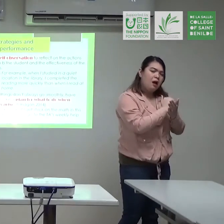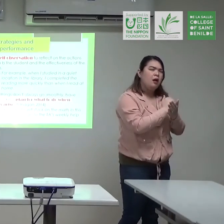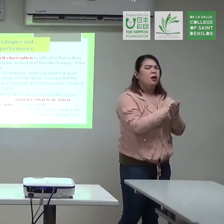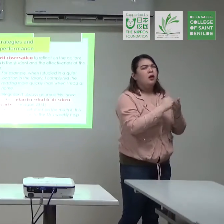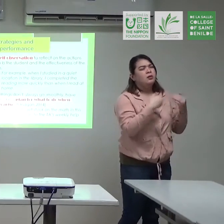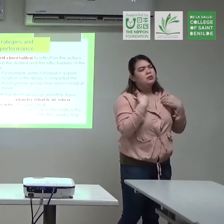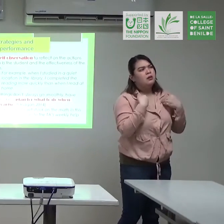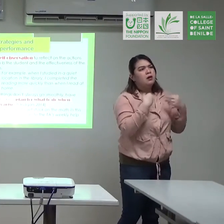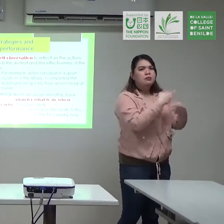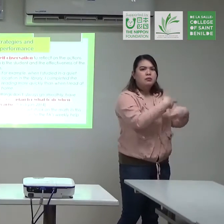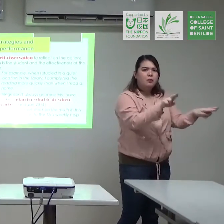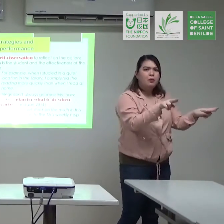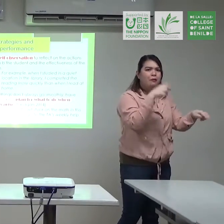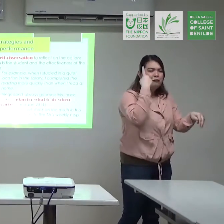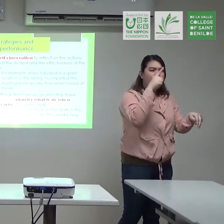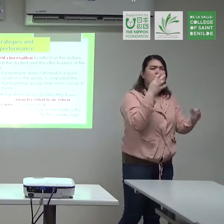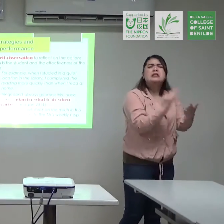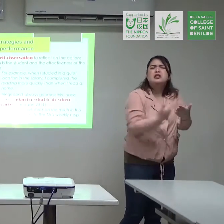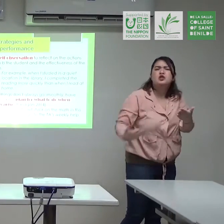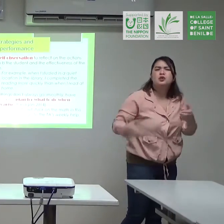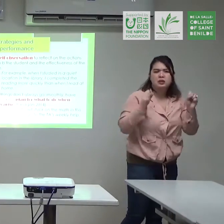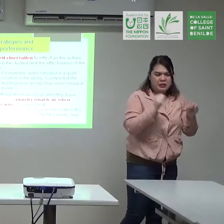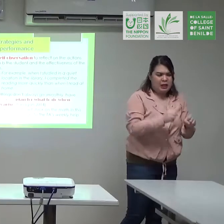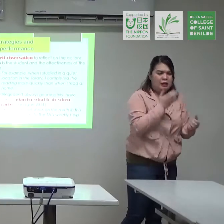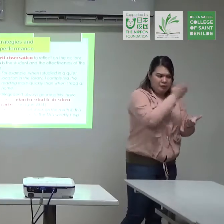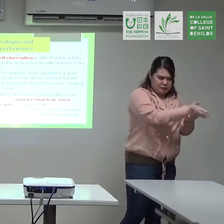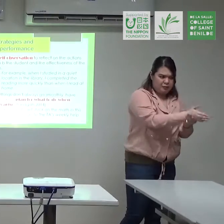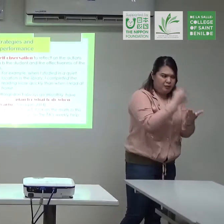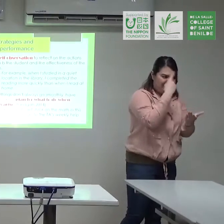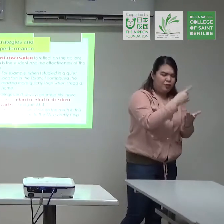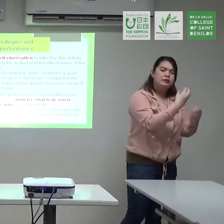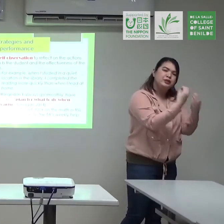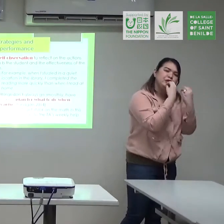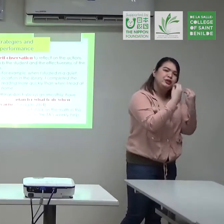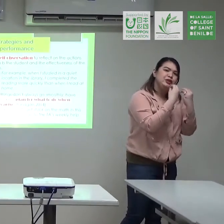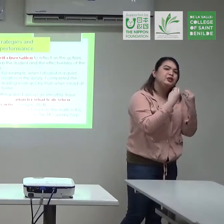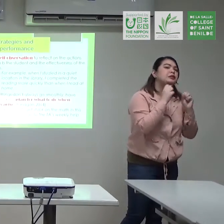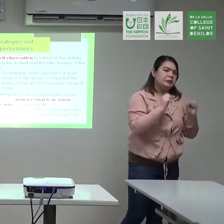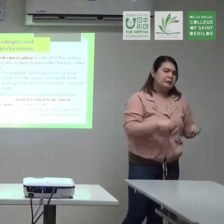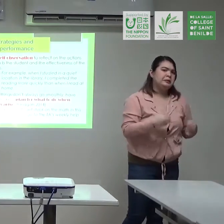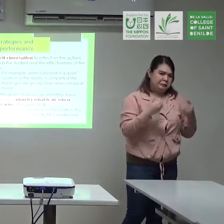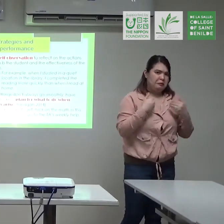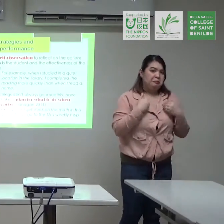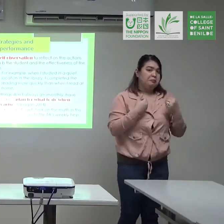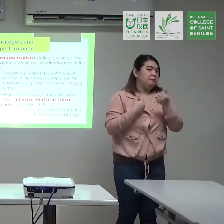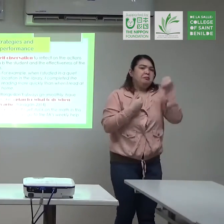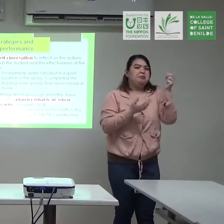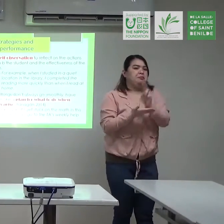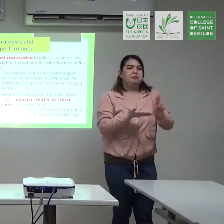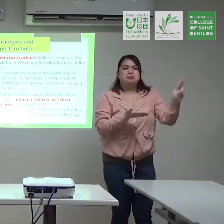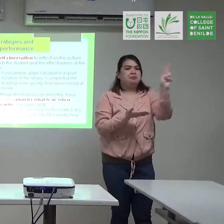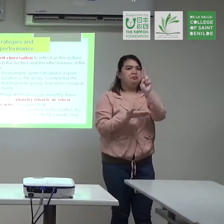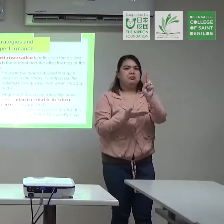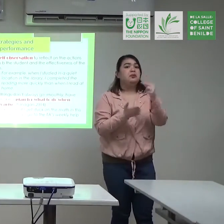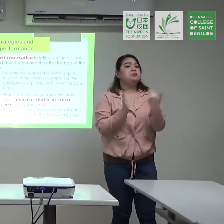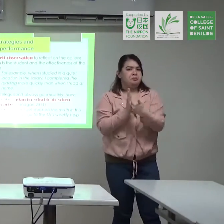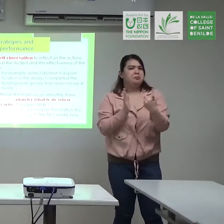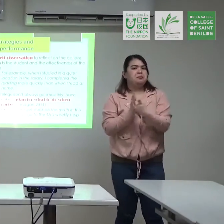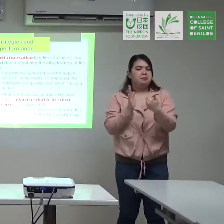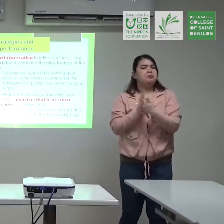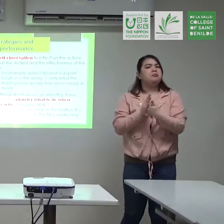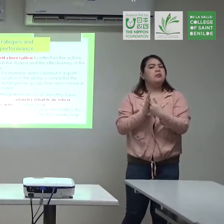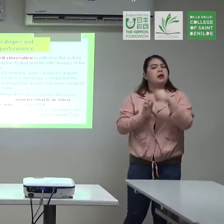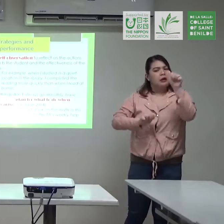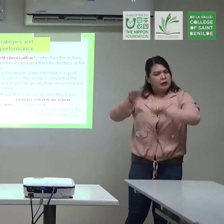room of last resort, something like that. Pumupunta sila doon. And that is one way of somehow assessing